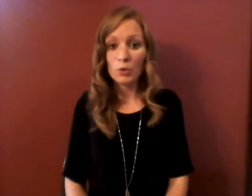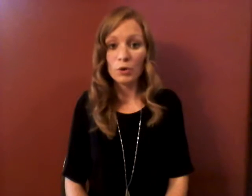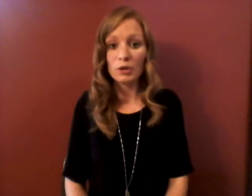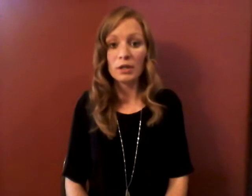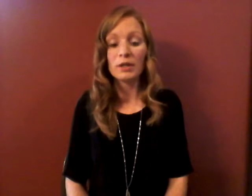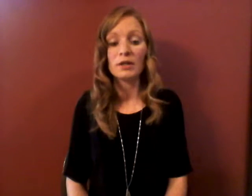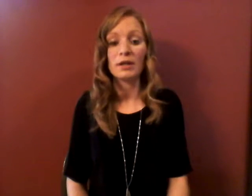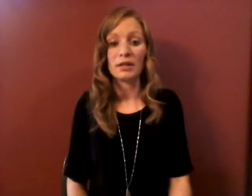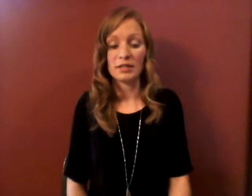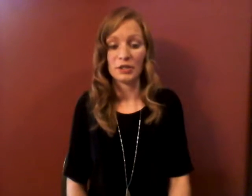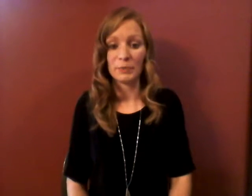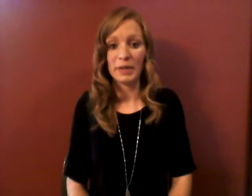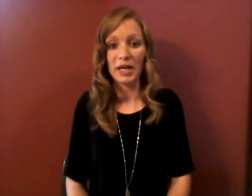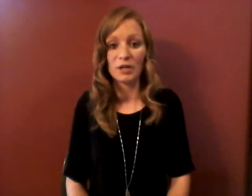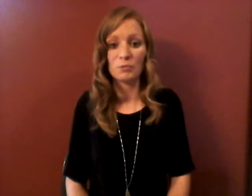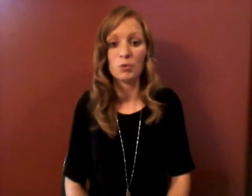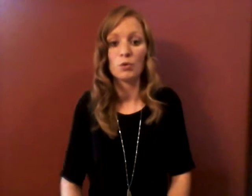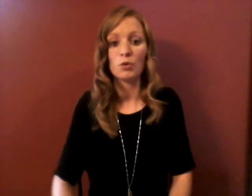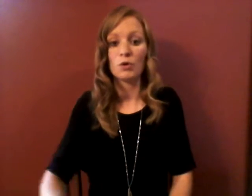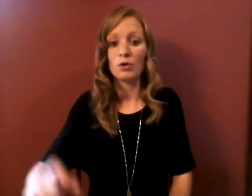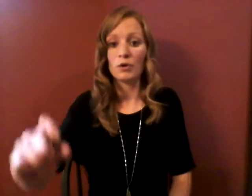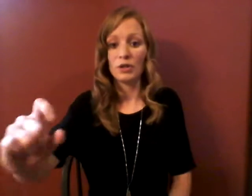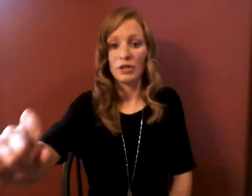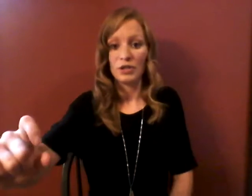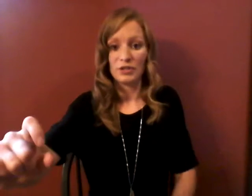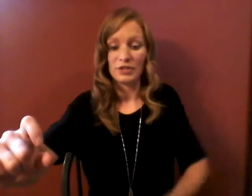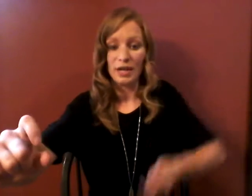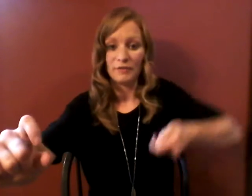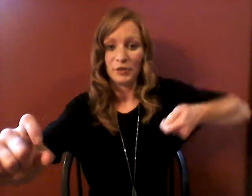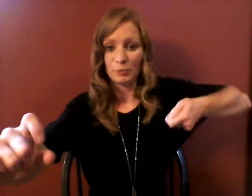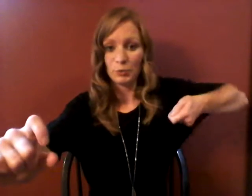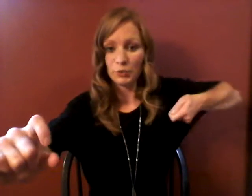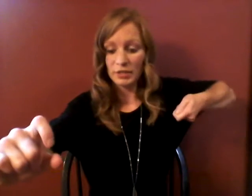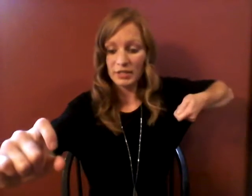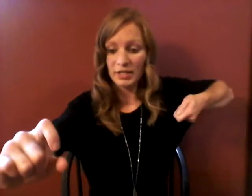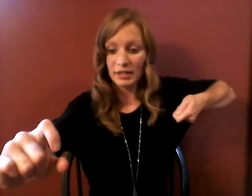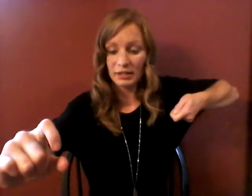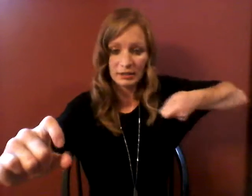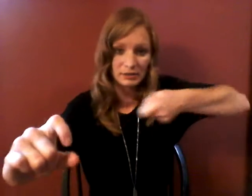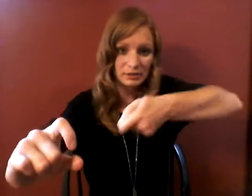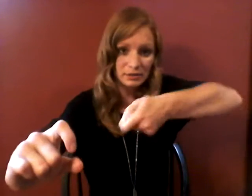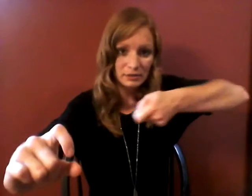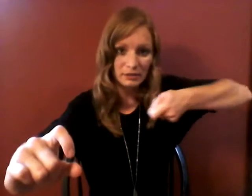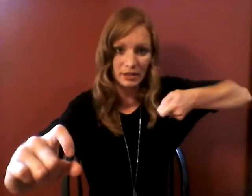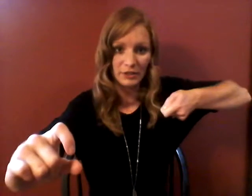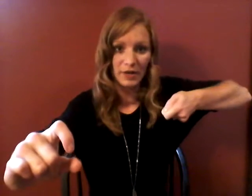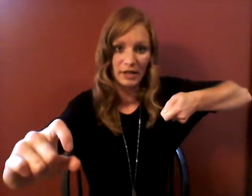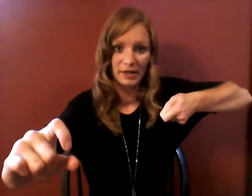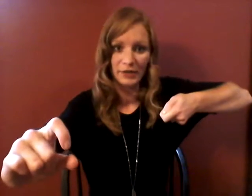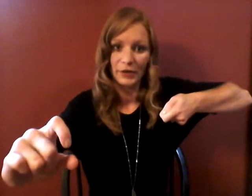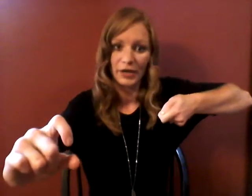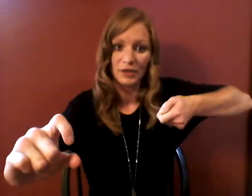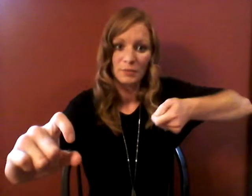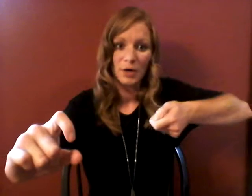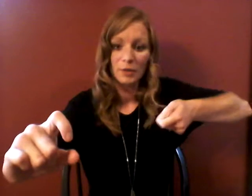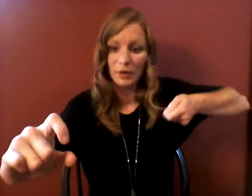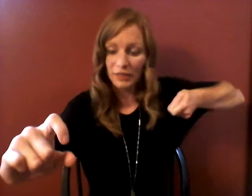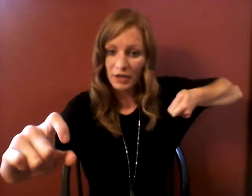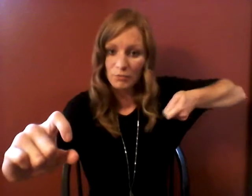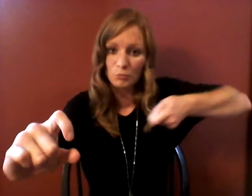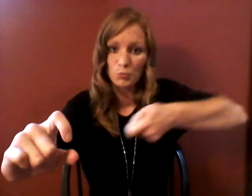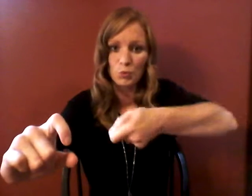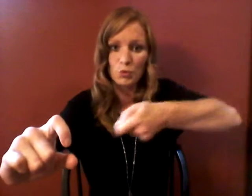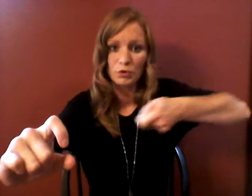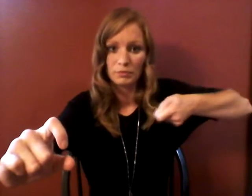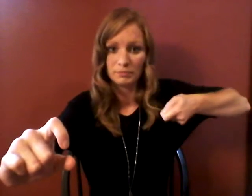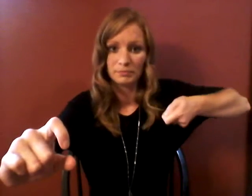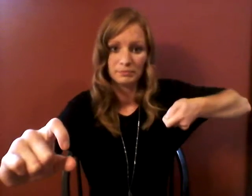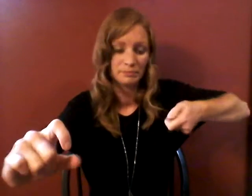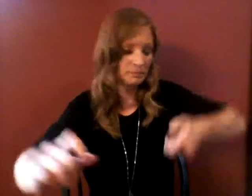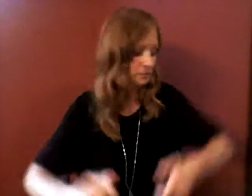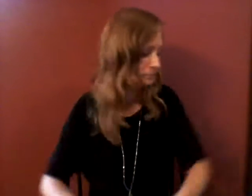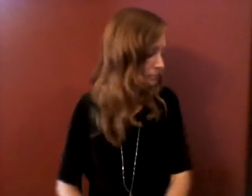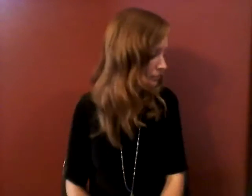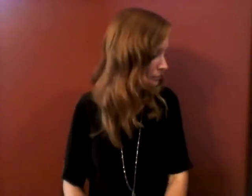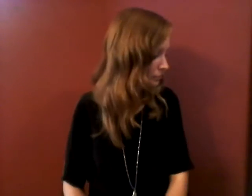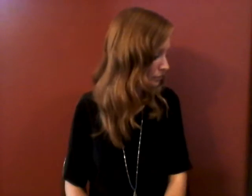Pool, when you're playing pool, just have your pool stick, and you act like you're hitting the ball with it. Pool.